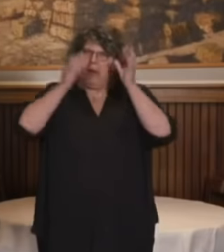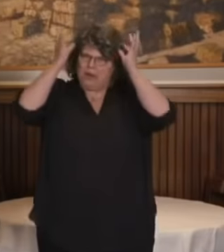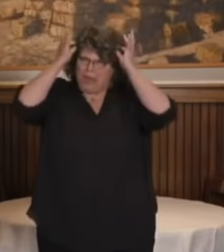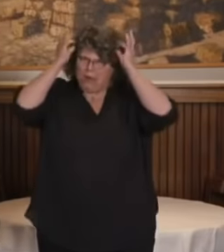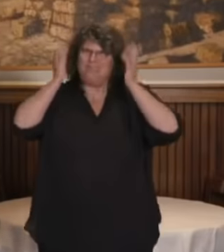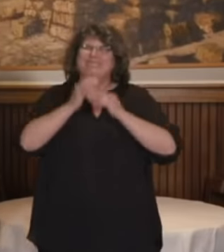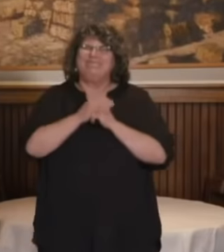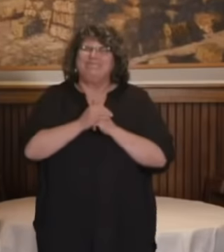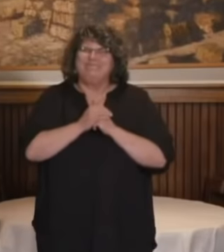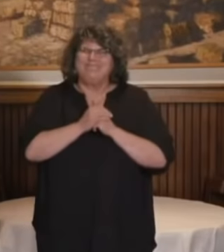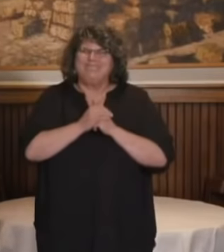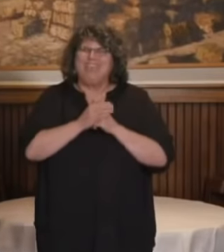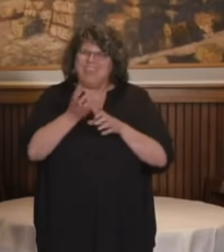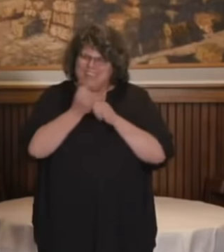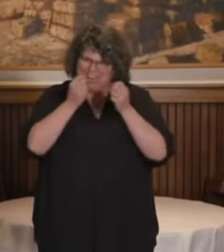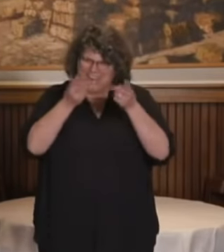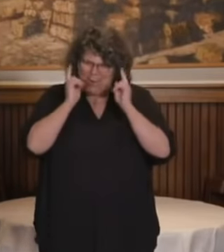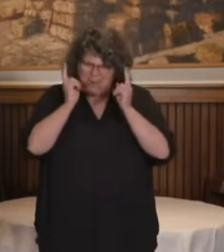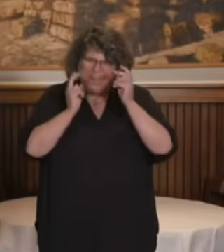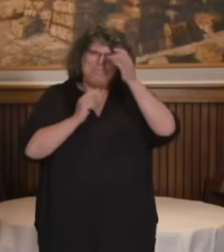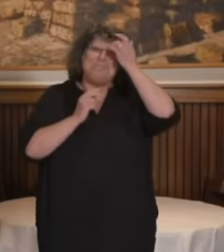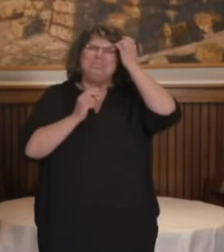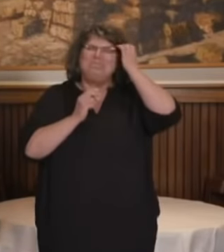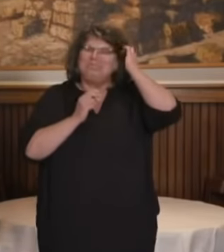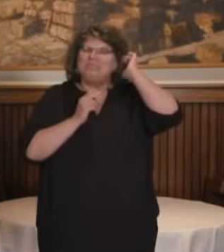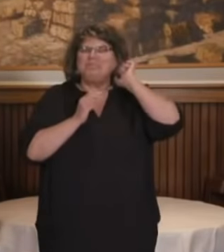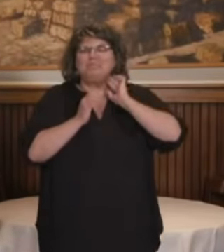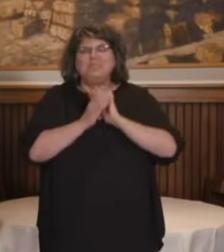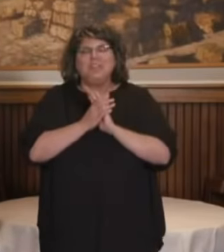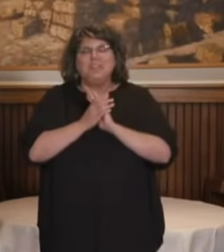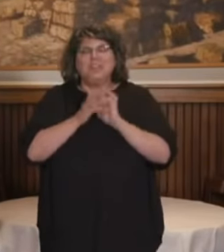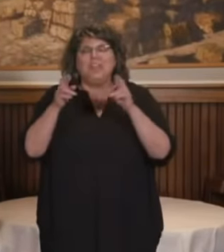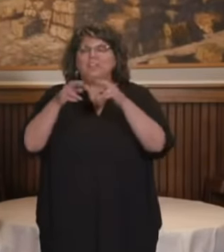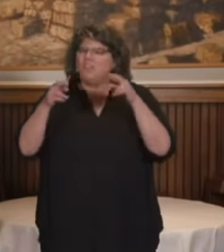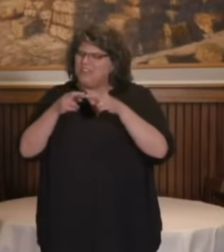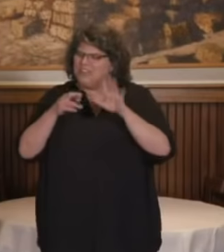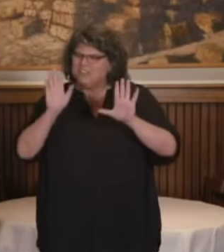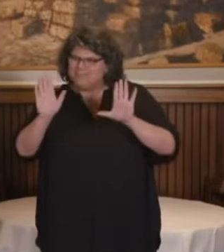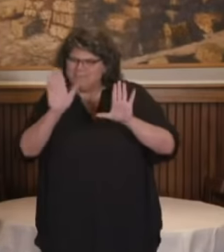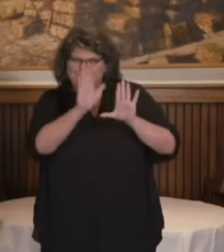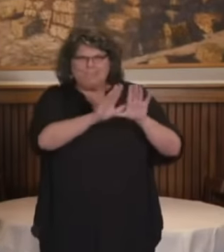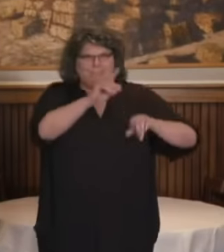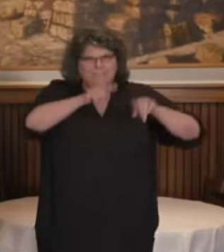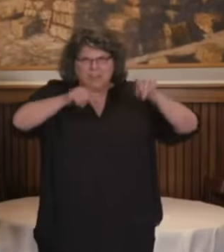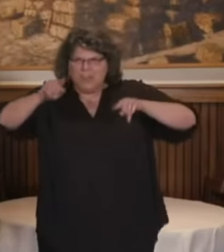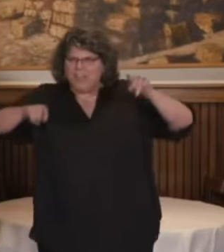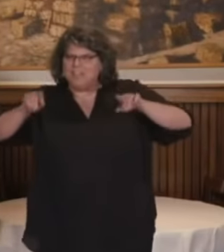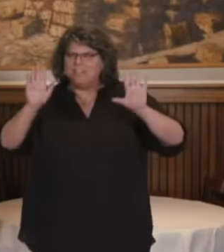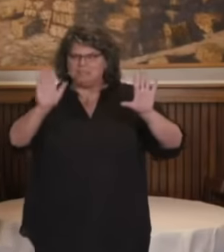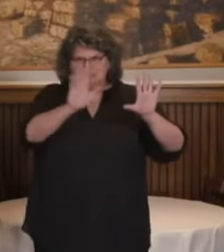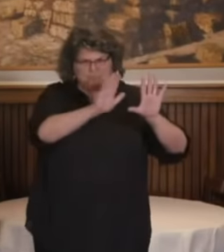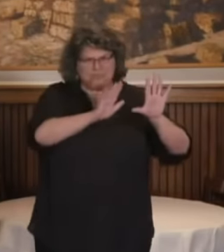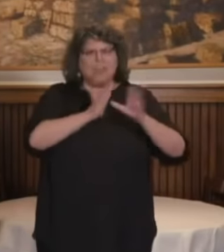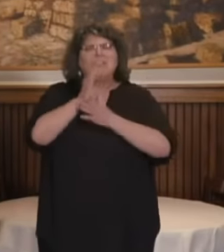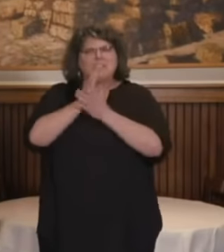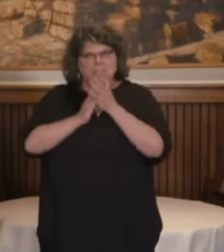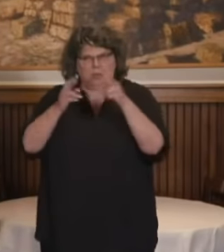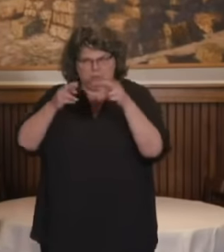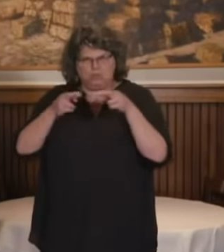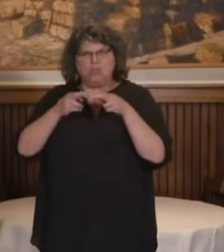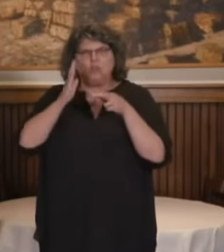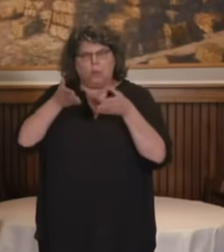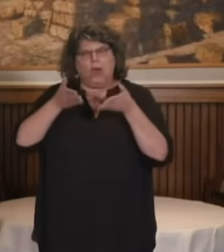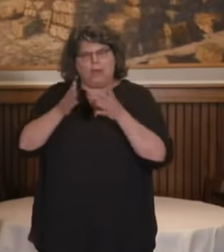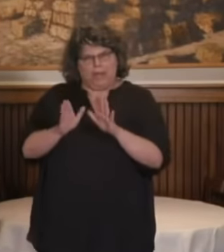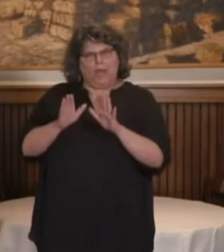some, and getting a haircut. The regional variances that we're announcing today will allow